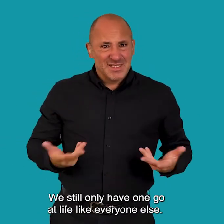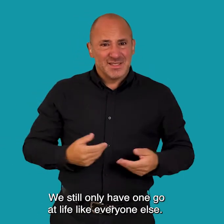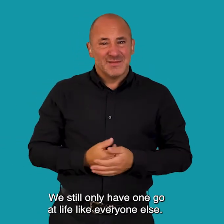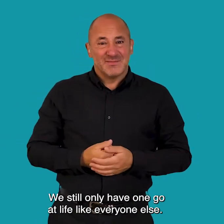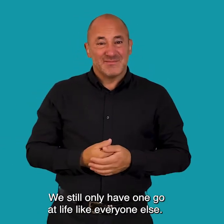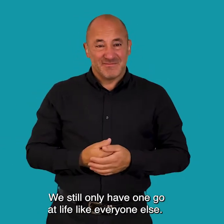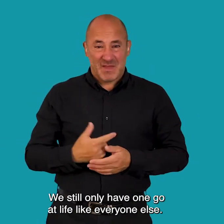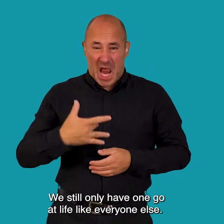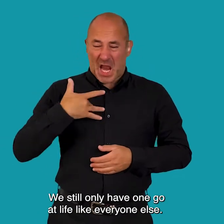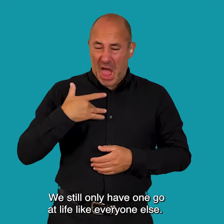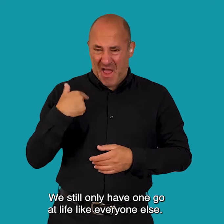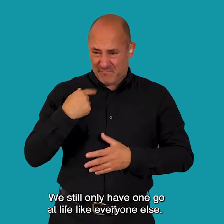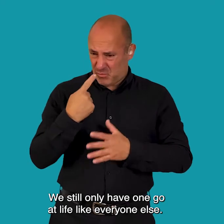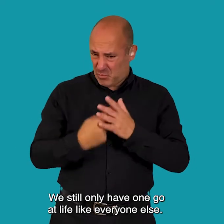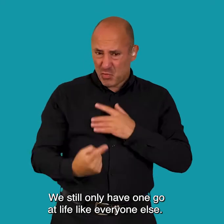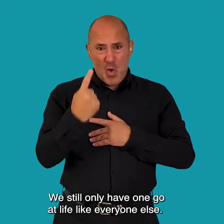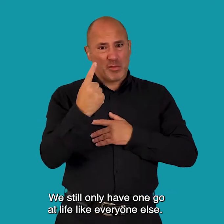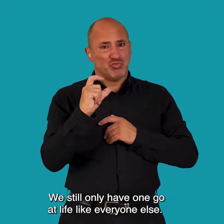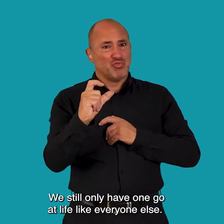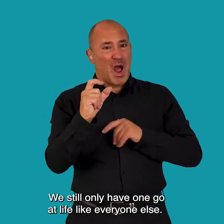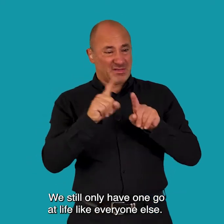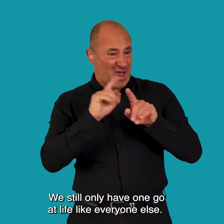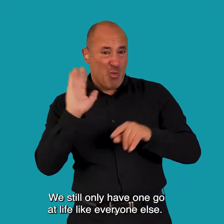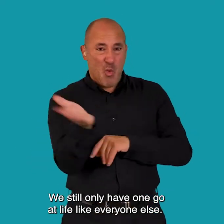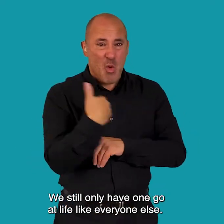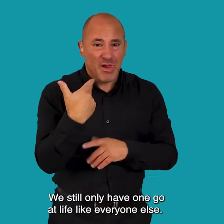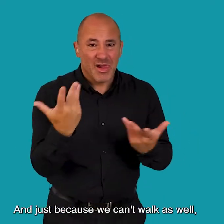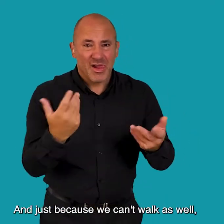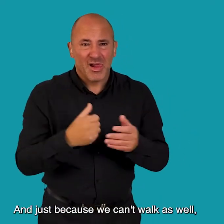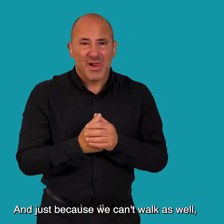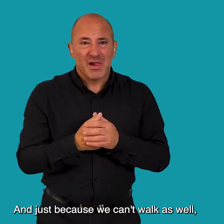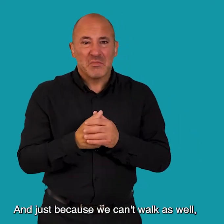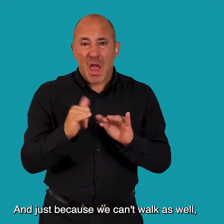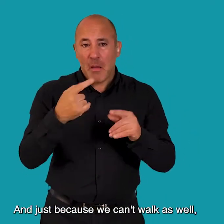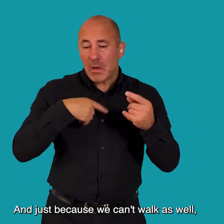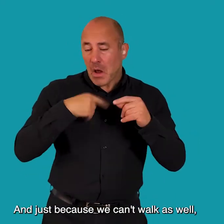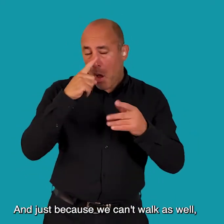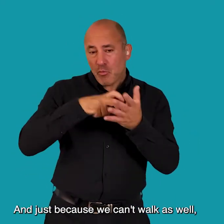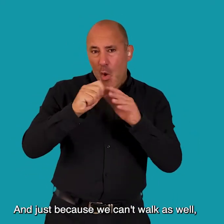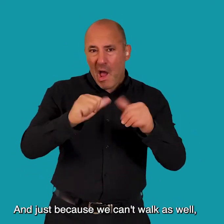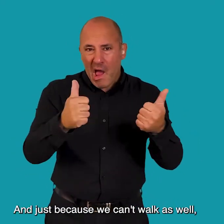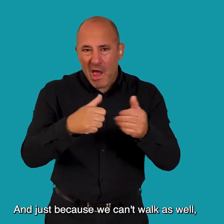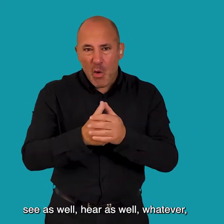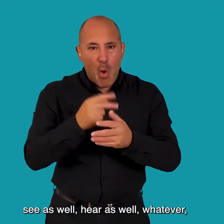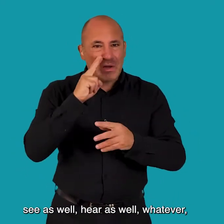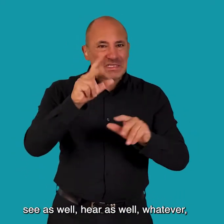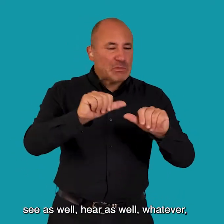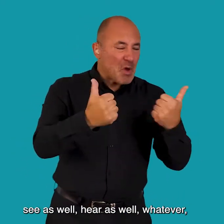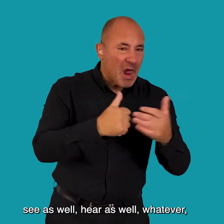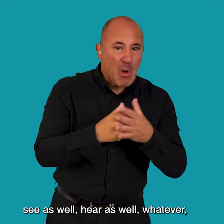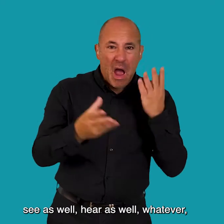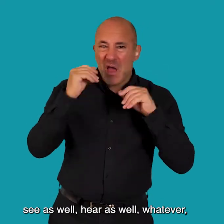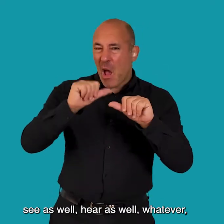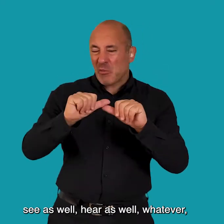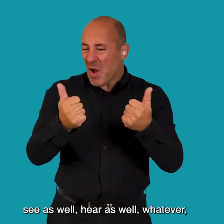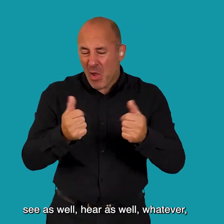still only have one go at life like everyone else. And just because we can't walk as well, see as well, hear as well,